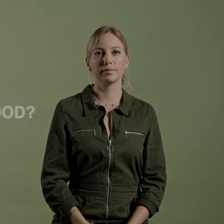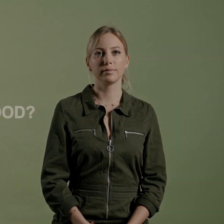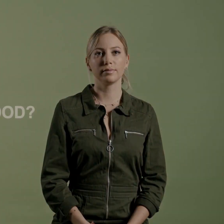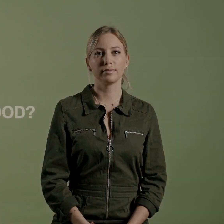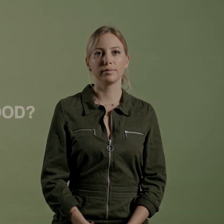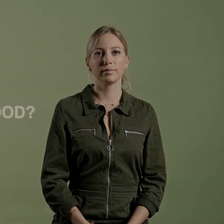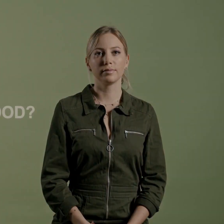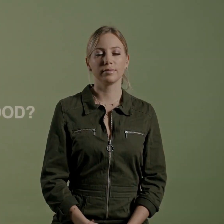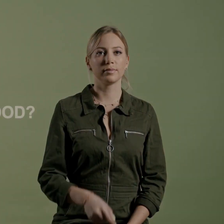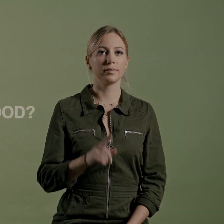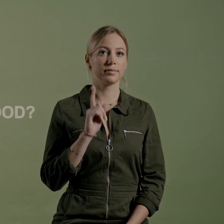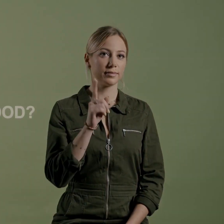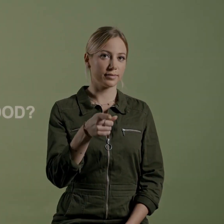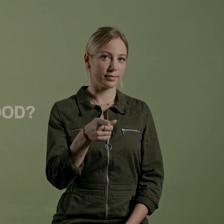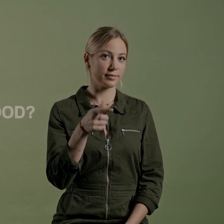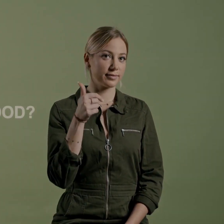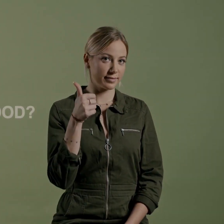Are you good?